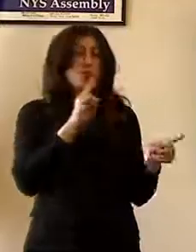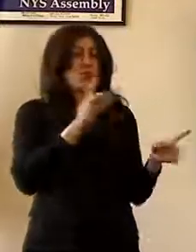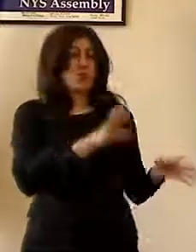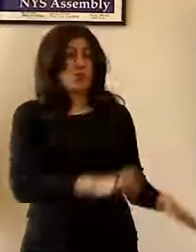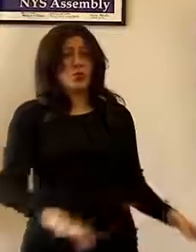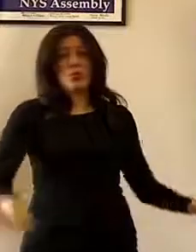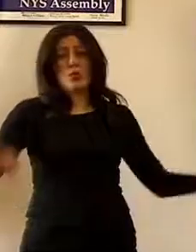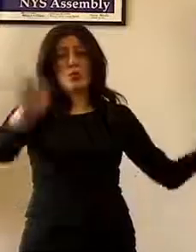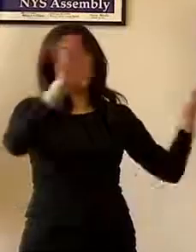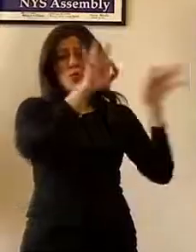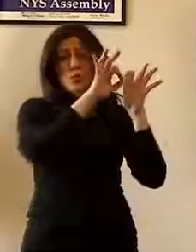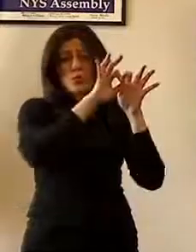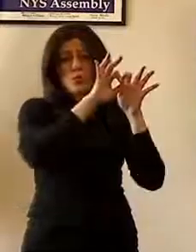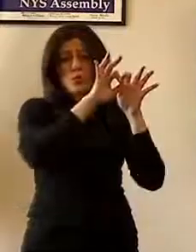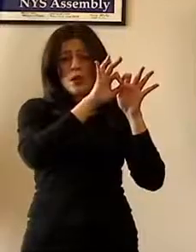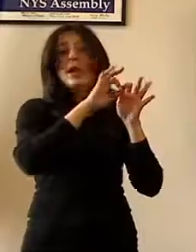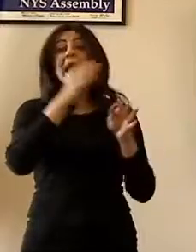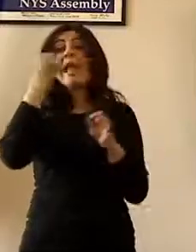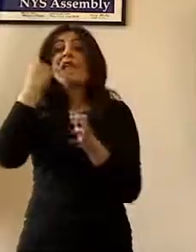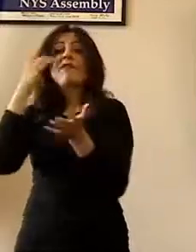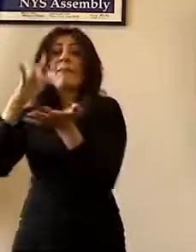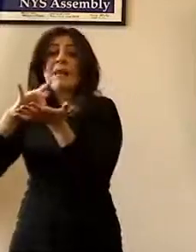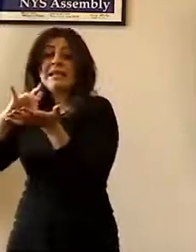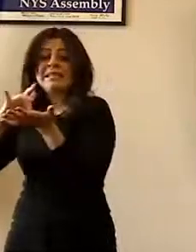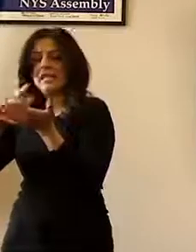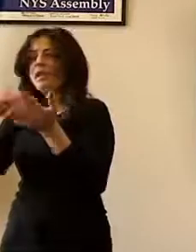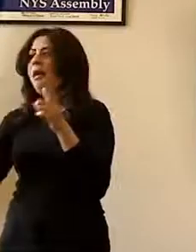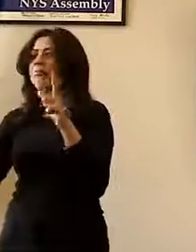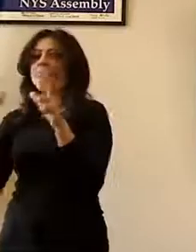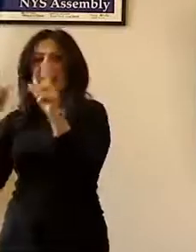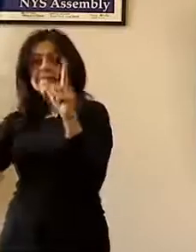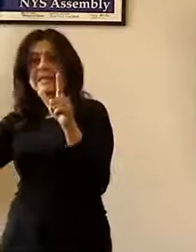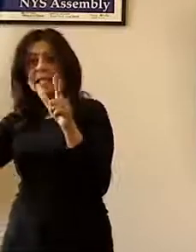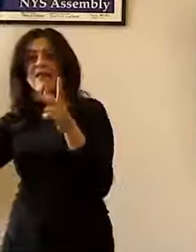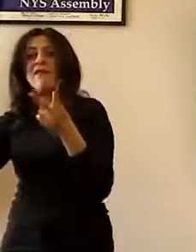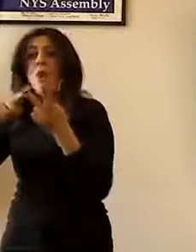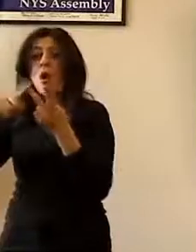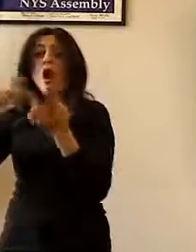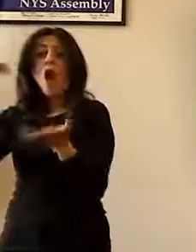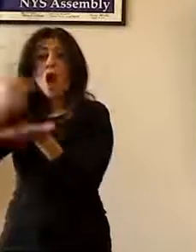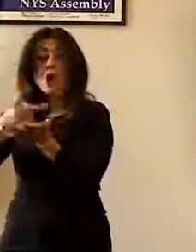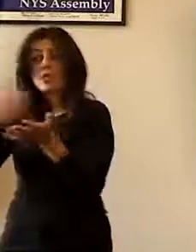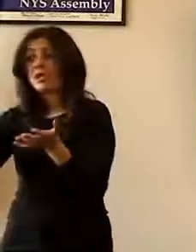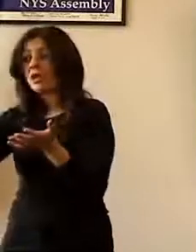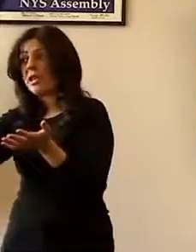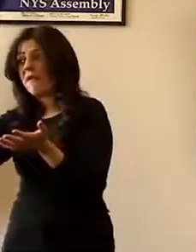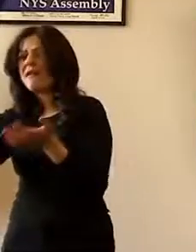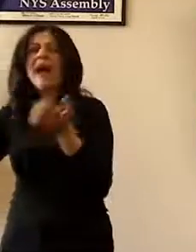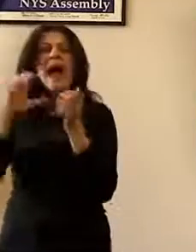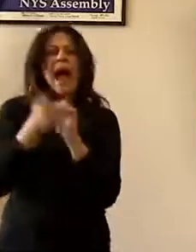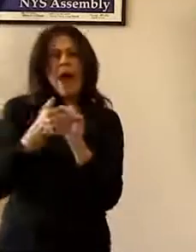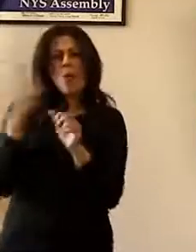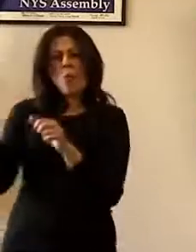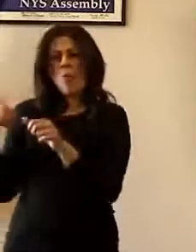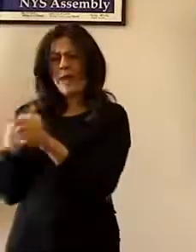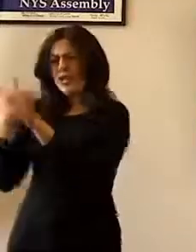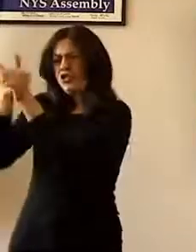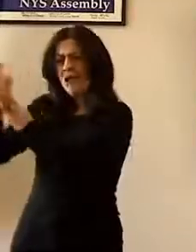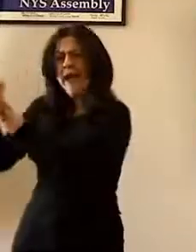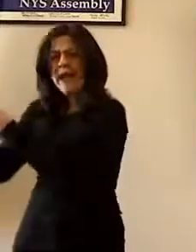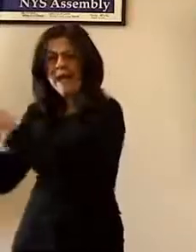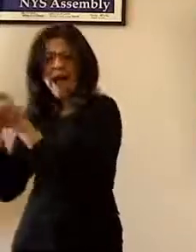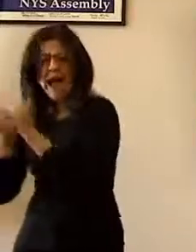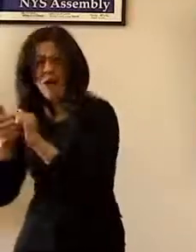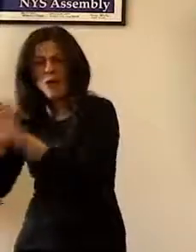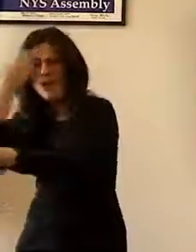collected post-authorization or post-licensing, because remember, the clinical trials